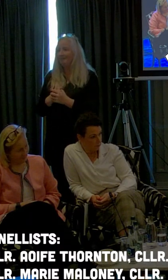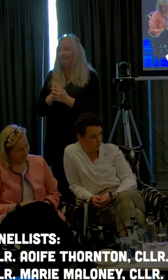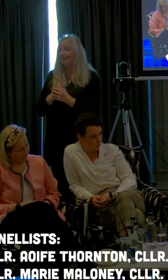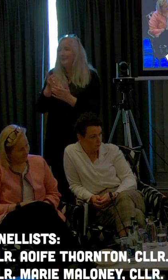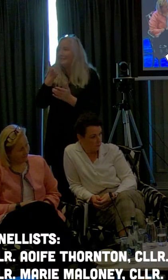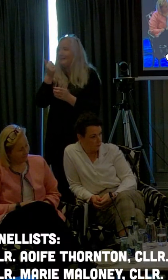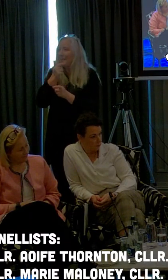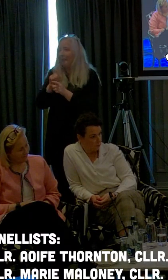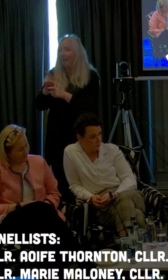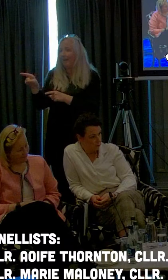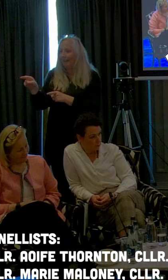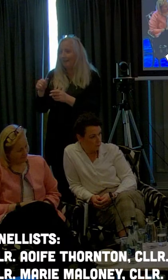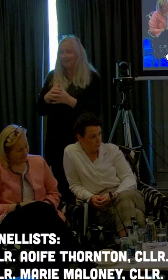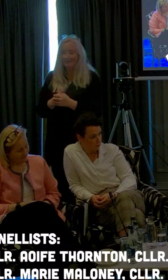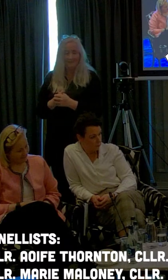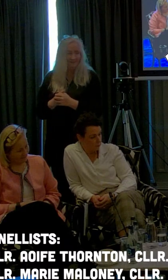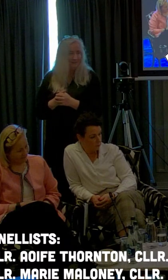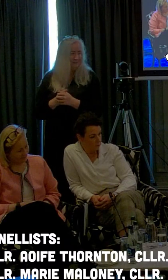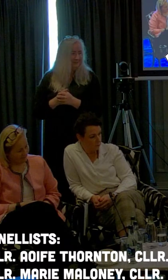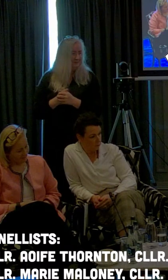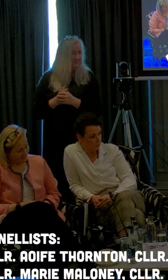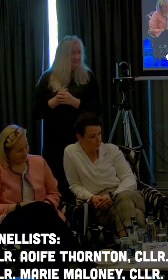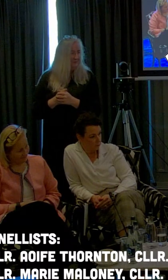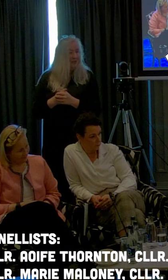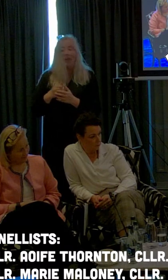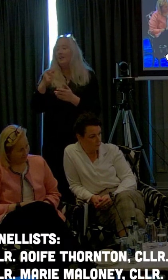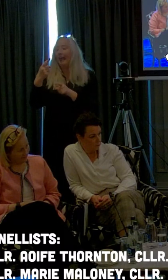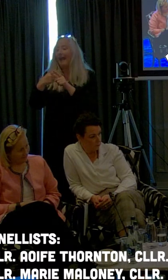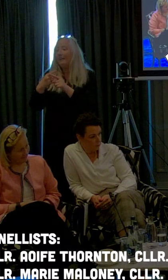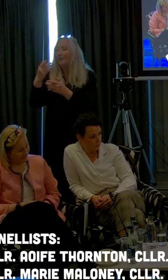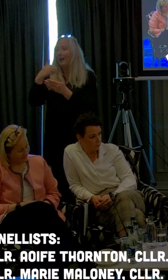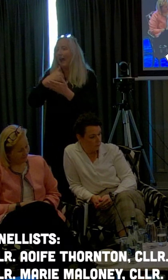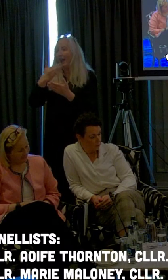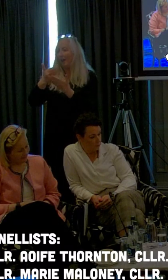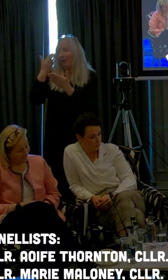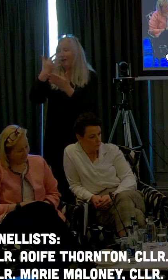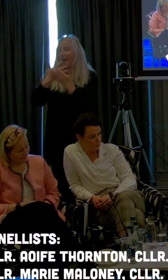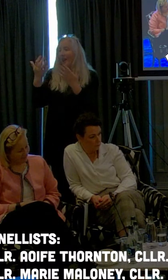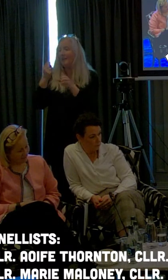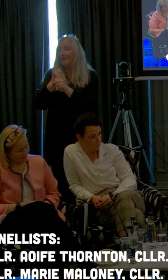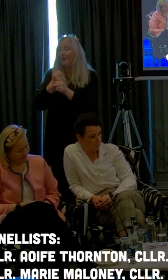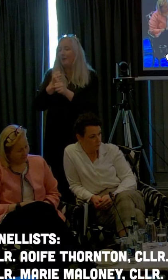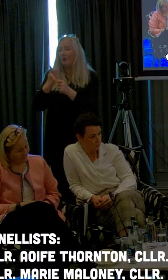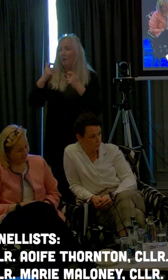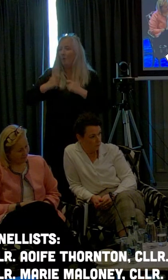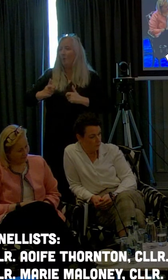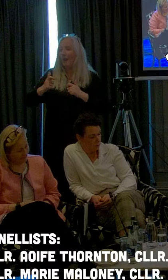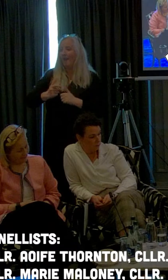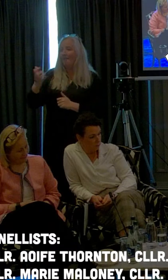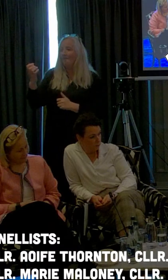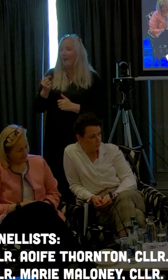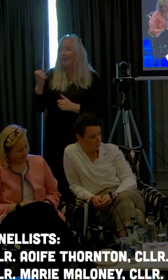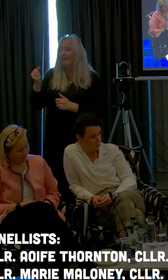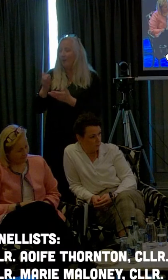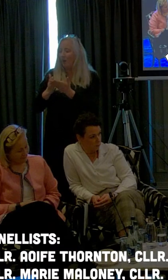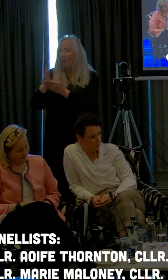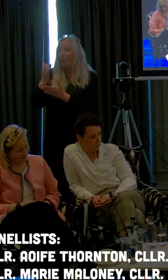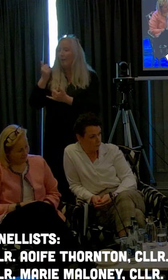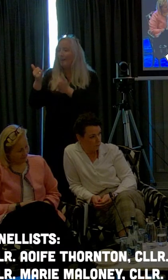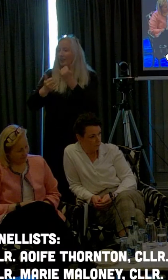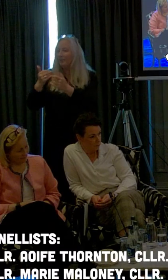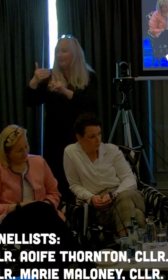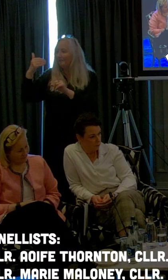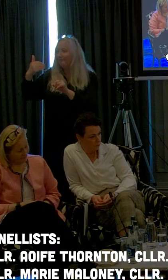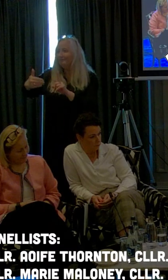social welfare. And I do a lot of work on social welfare. I do oral hearings with people. I do their appeals. I help